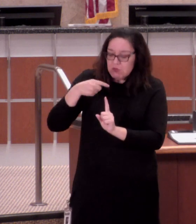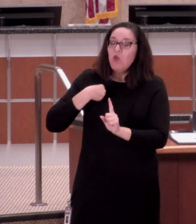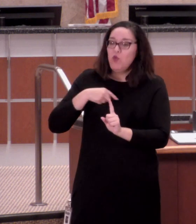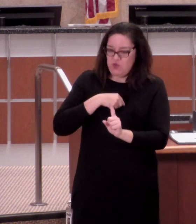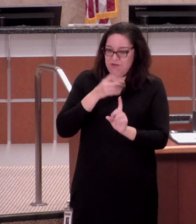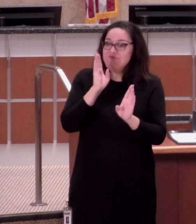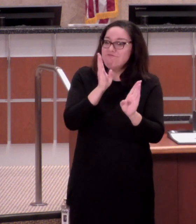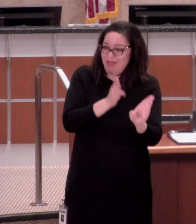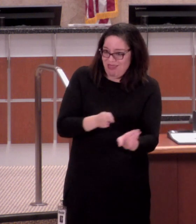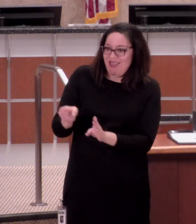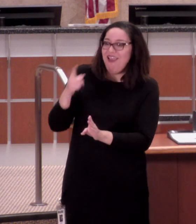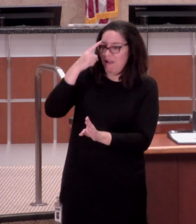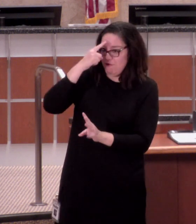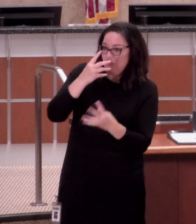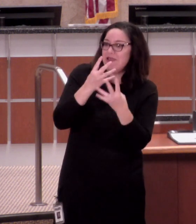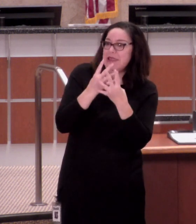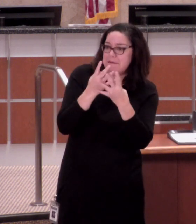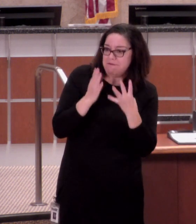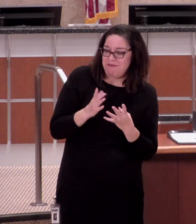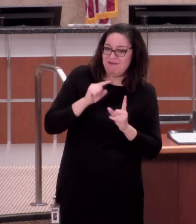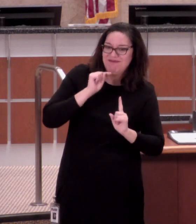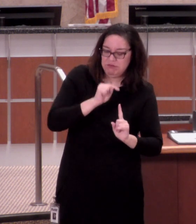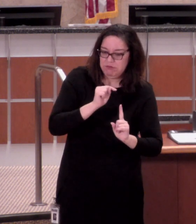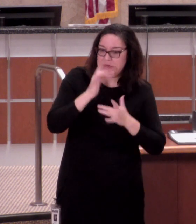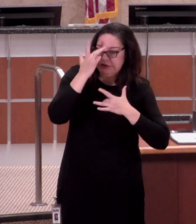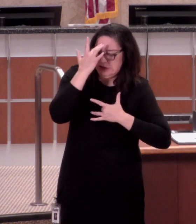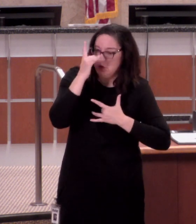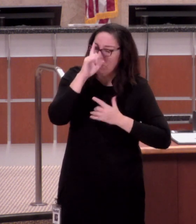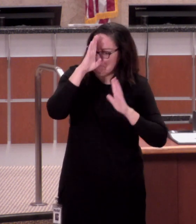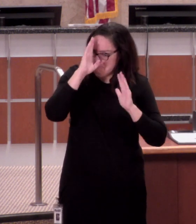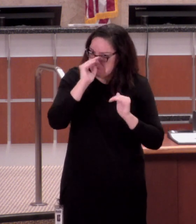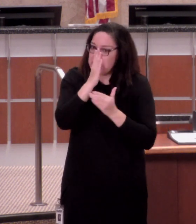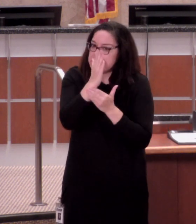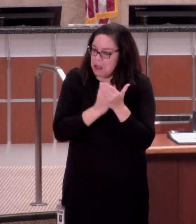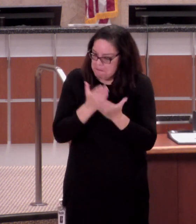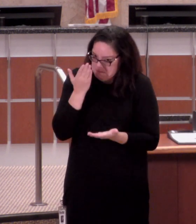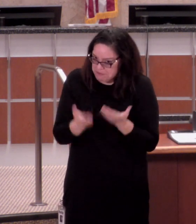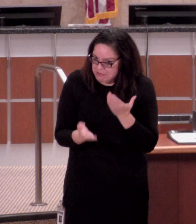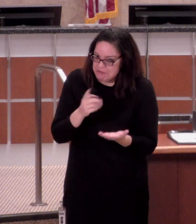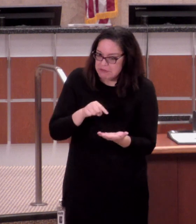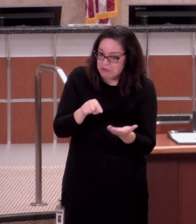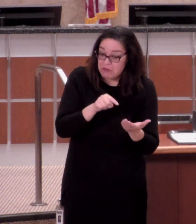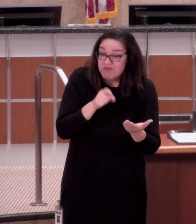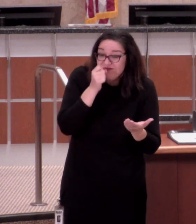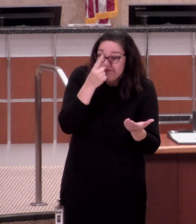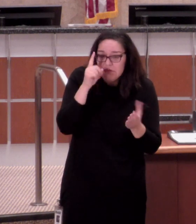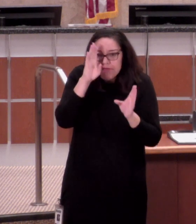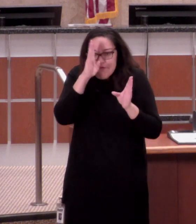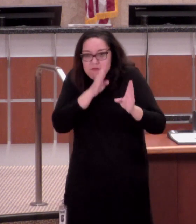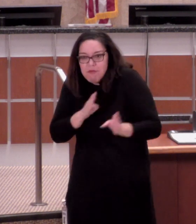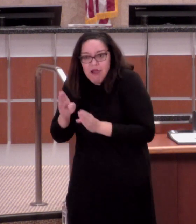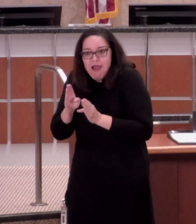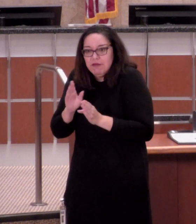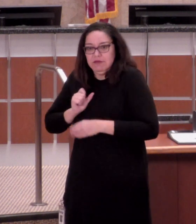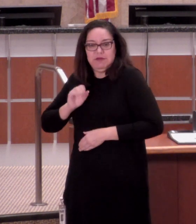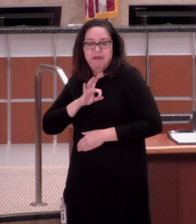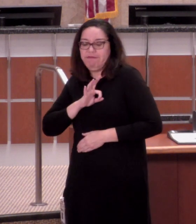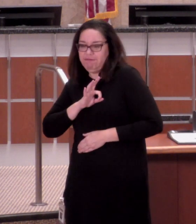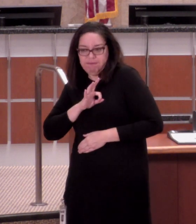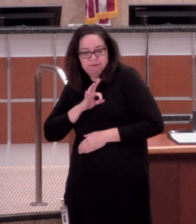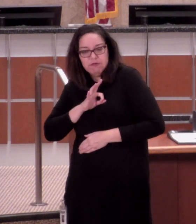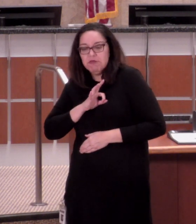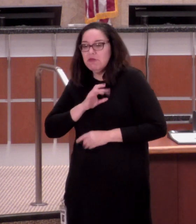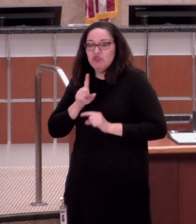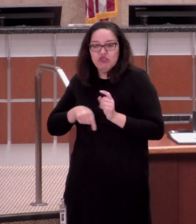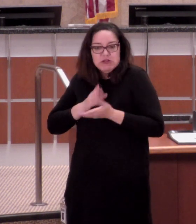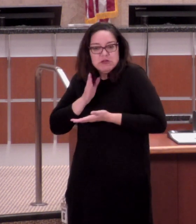didn't plan on staff. So we planned on, we knew we couldn't stop it. We knew employees